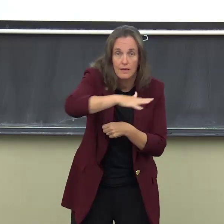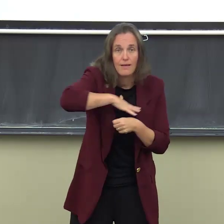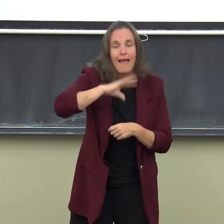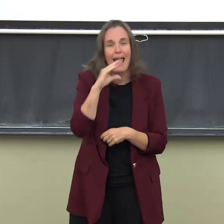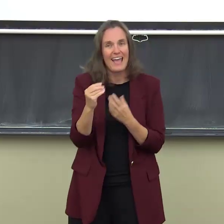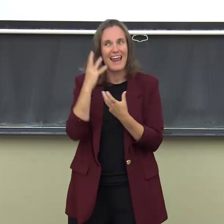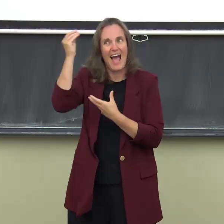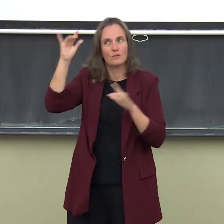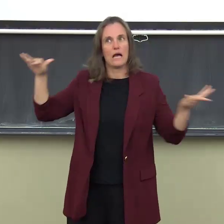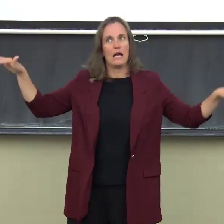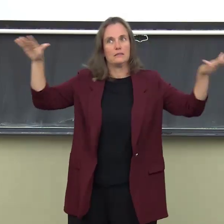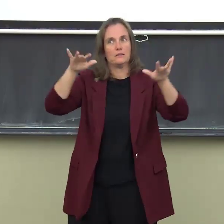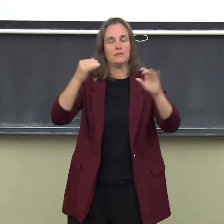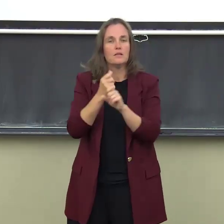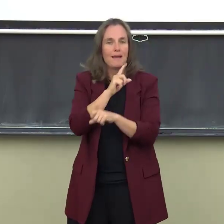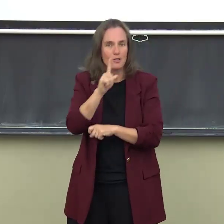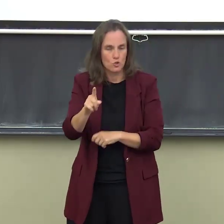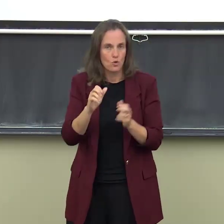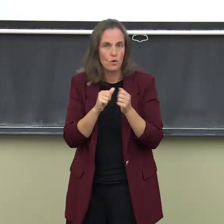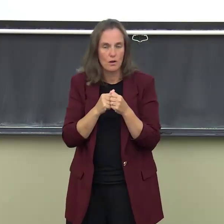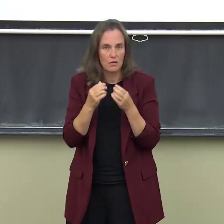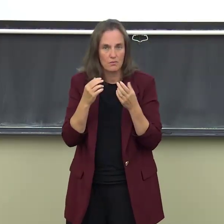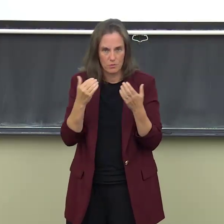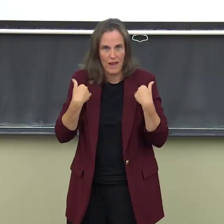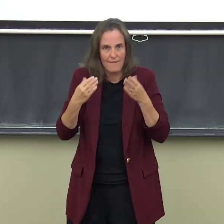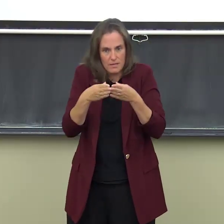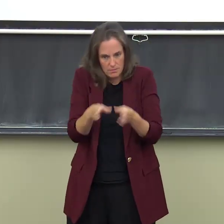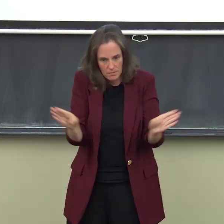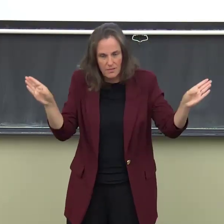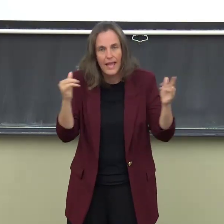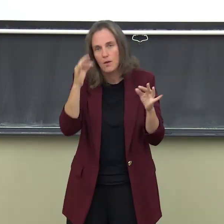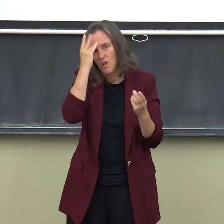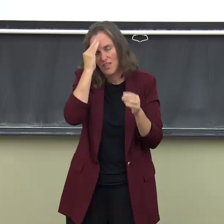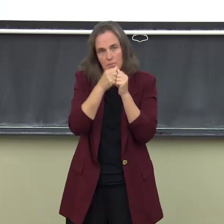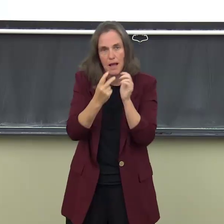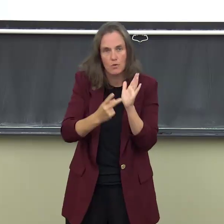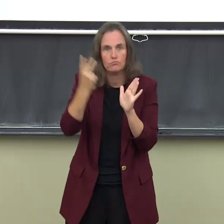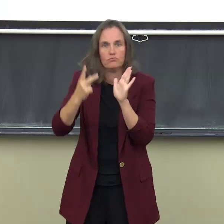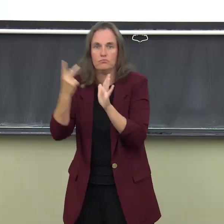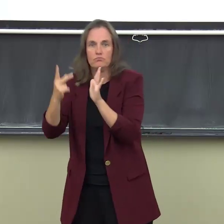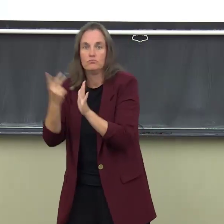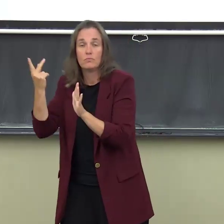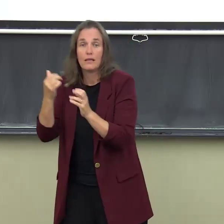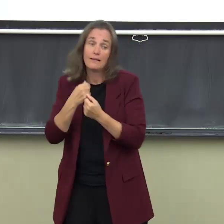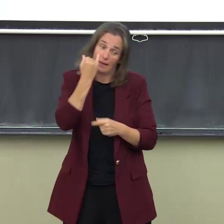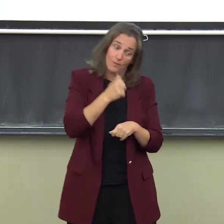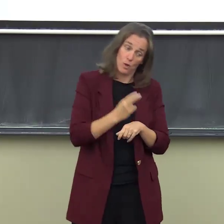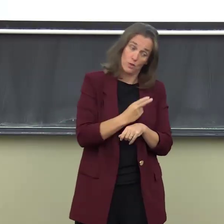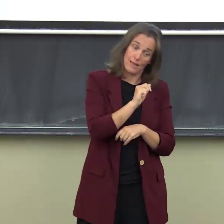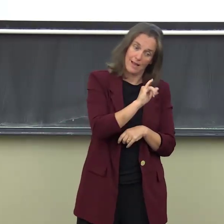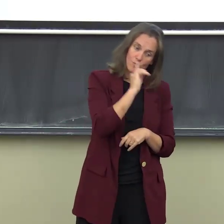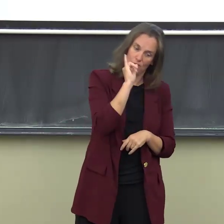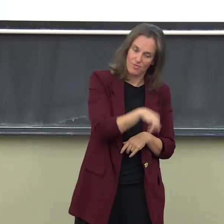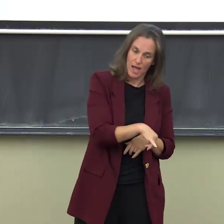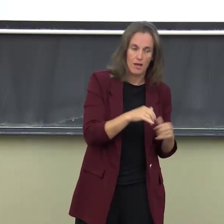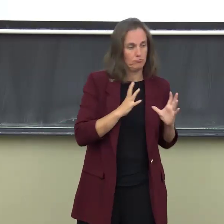sure that we're being expansive and thinking about redundancy and thinking about like, okay, if you use the AI for this, cool. And if